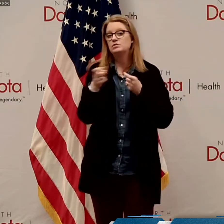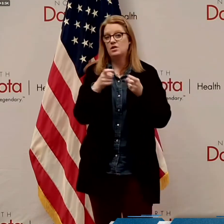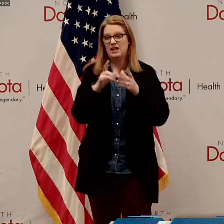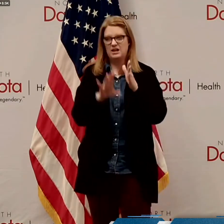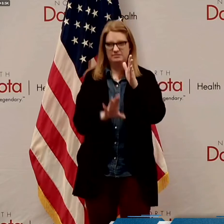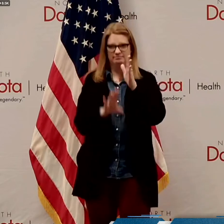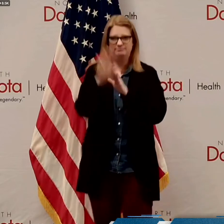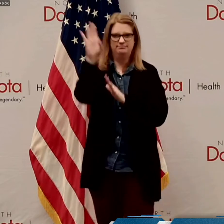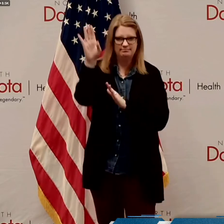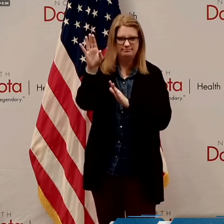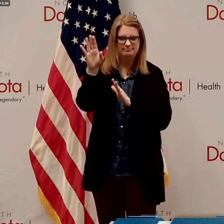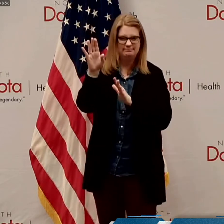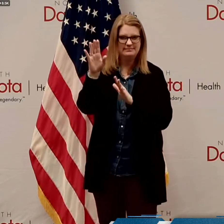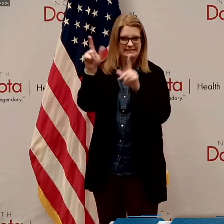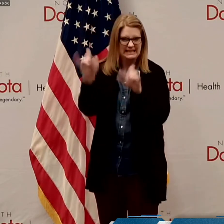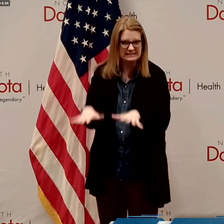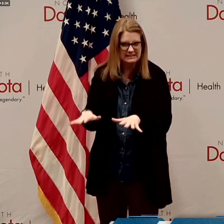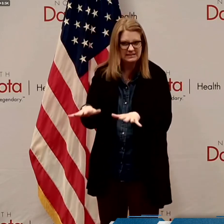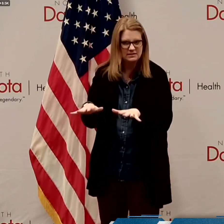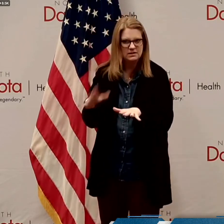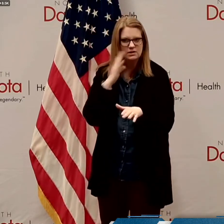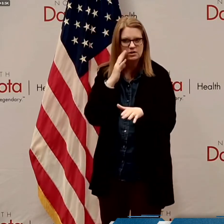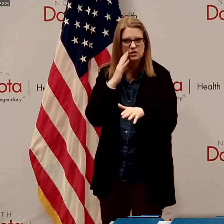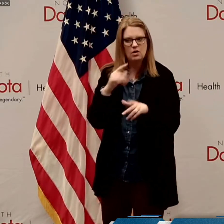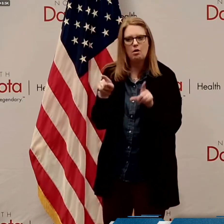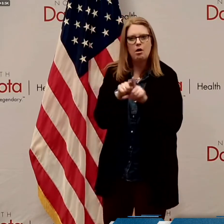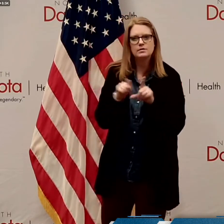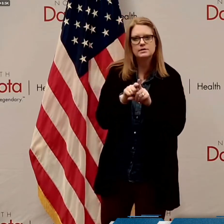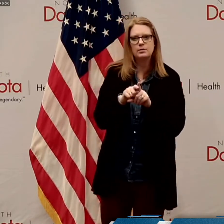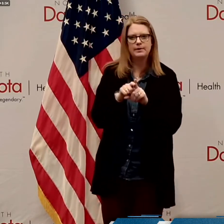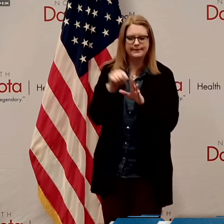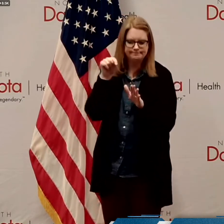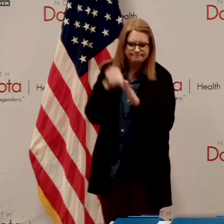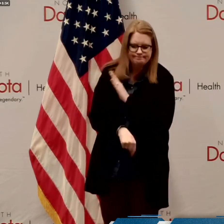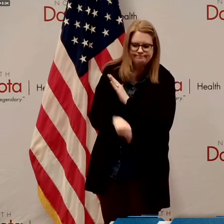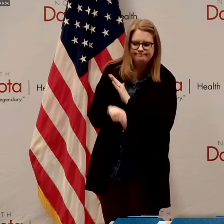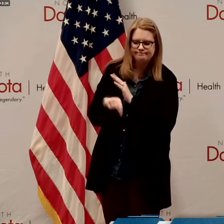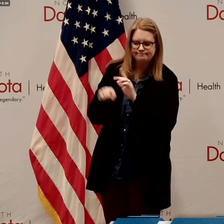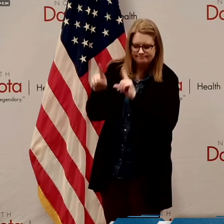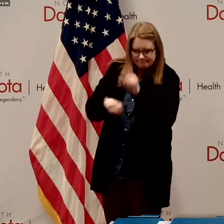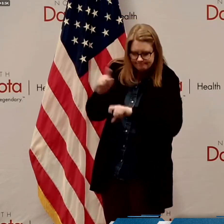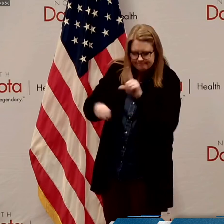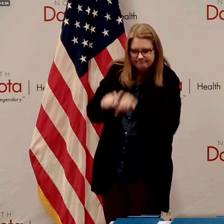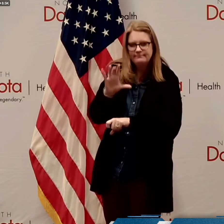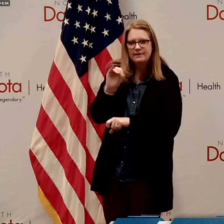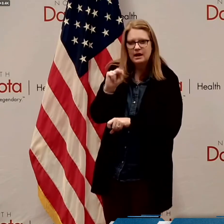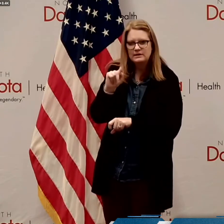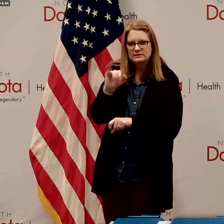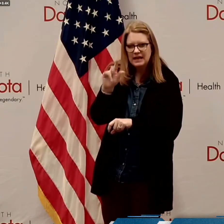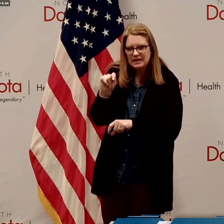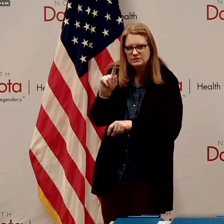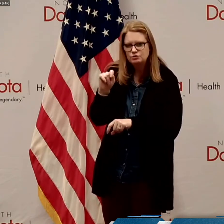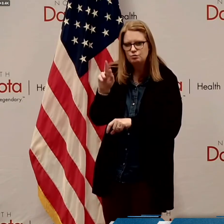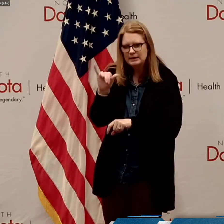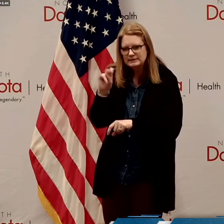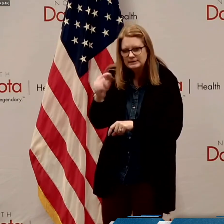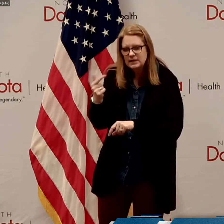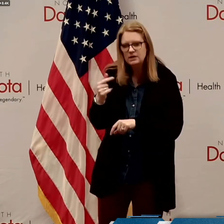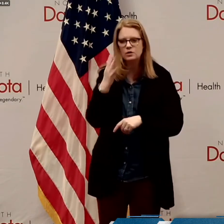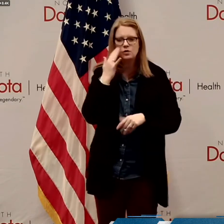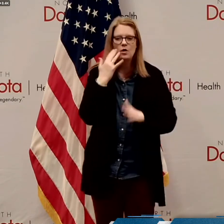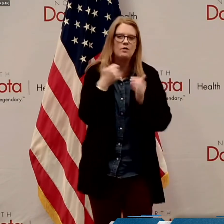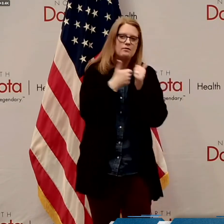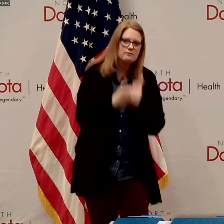testing, how quickly we build up the contact tracing, how diligently we continue to to follow the rules that we've laid out under North Dakota